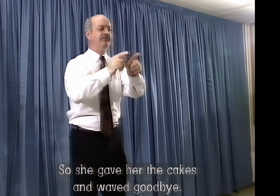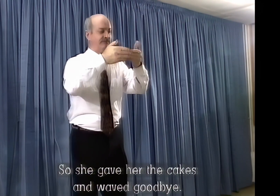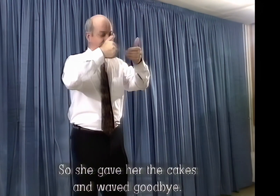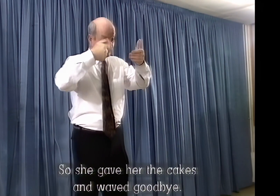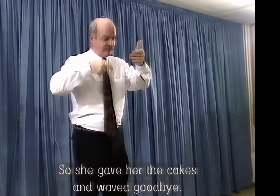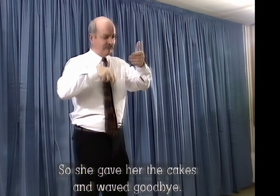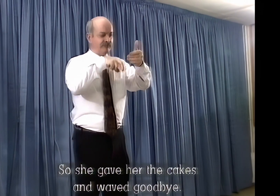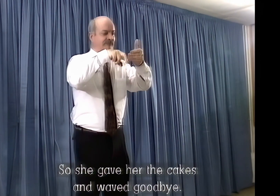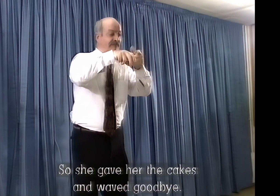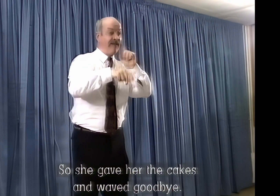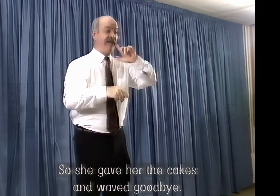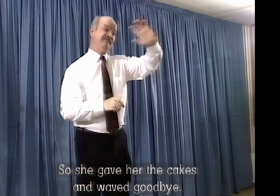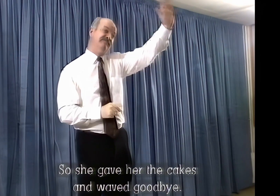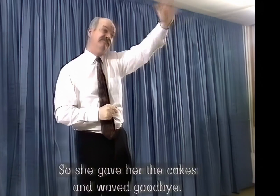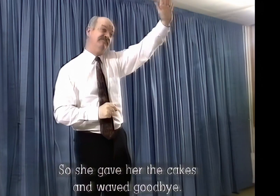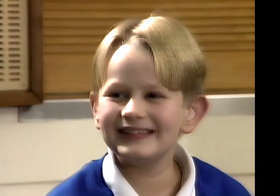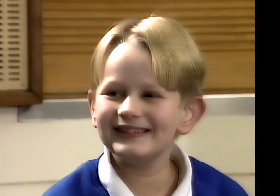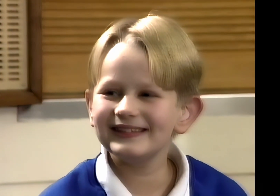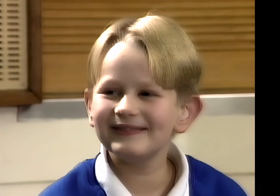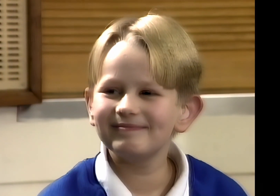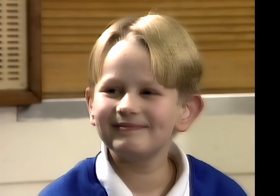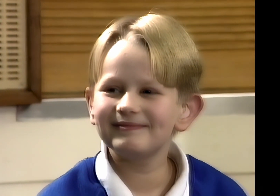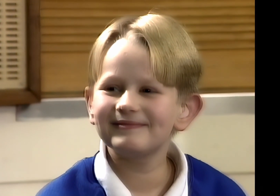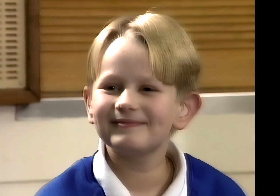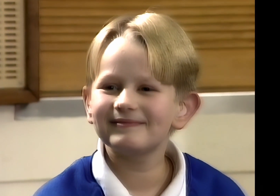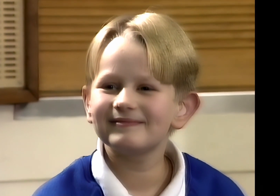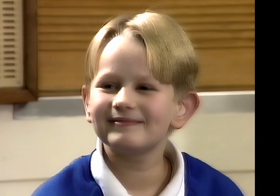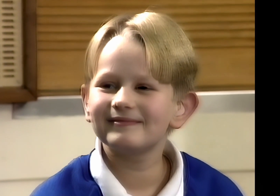went with her to the door and waved her bye-bye.